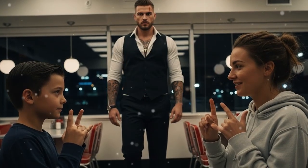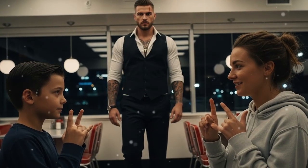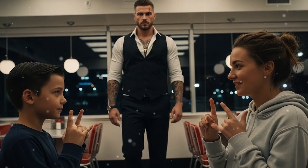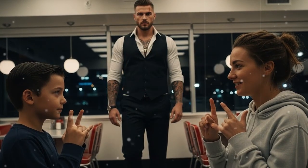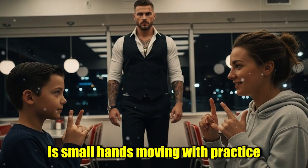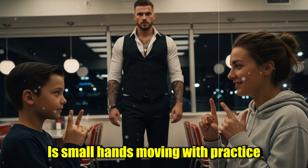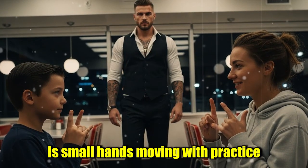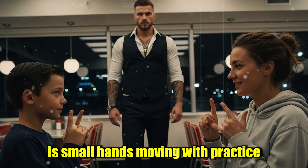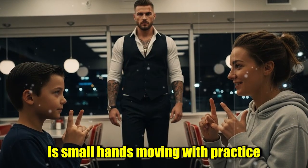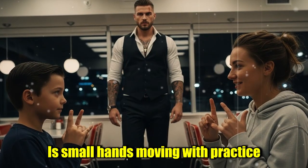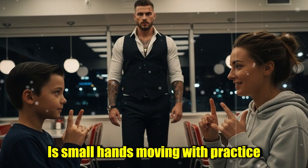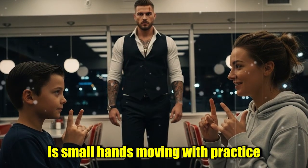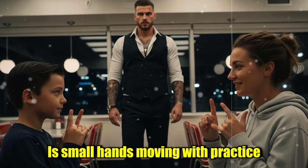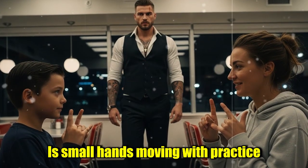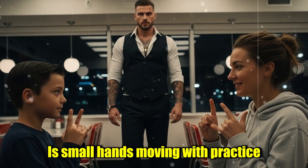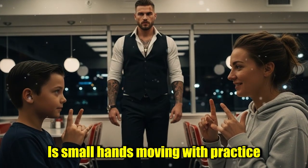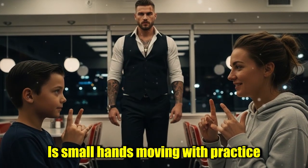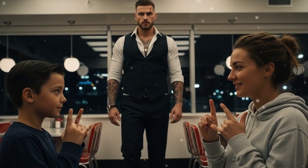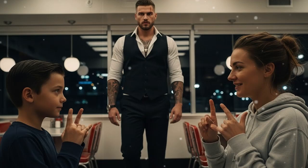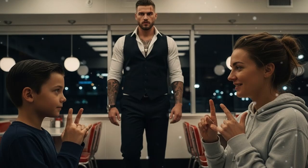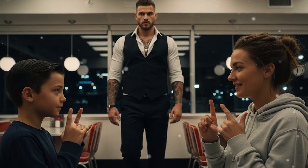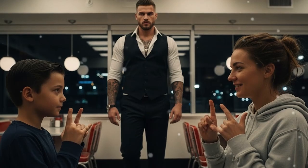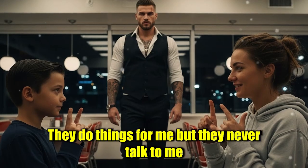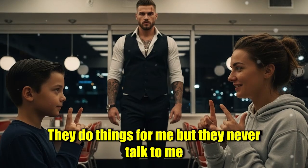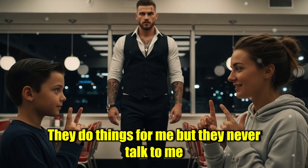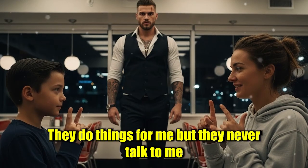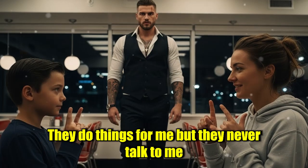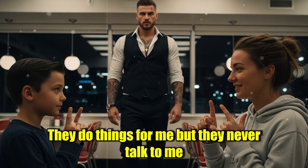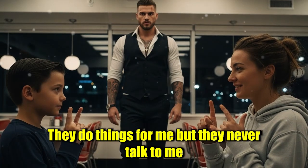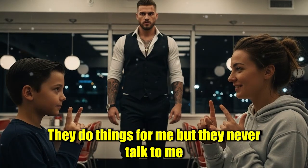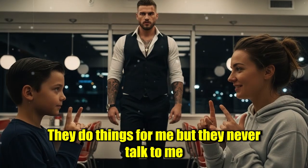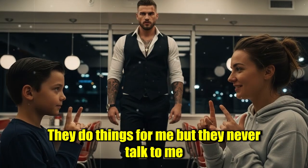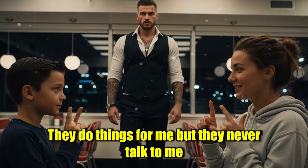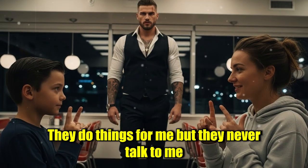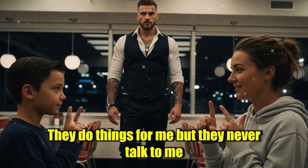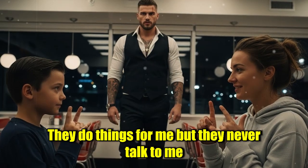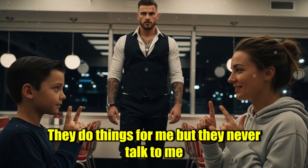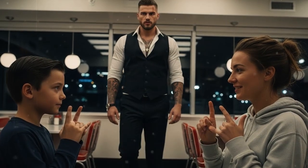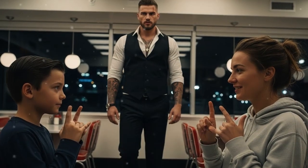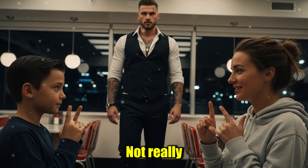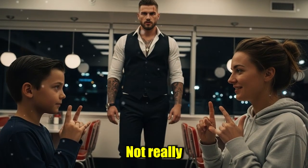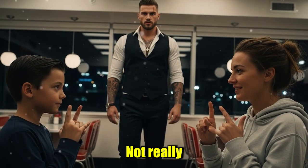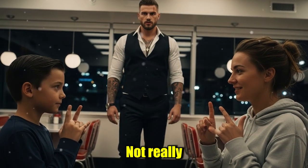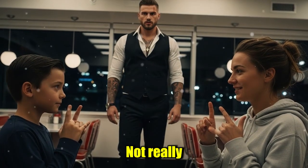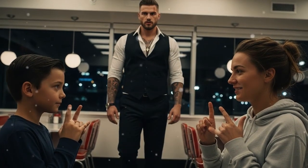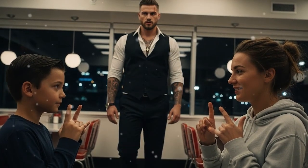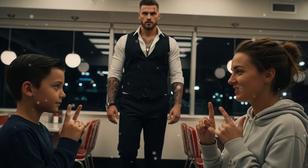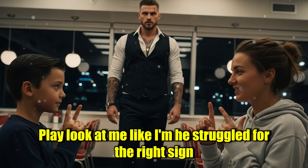signed, his small hands moving with practiced sadness. They do things for me, but they never talk to me. Not really. They